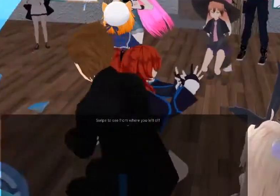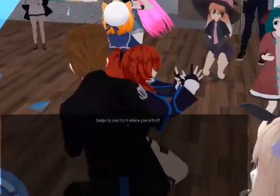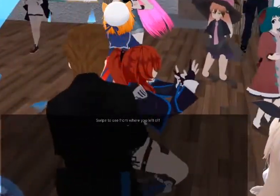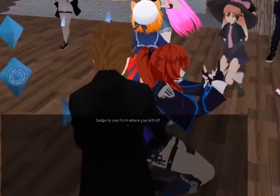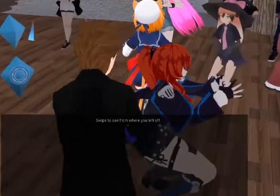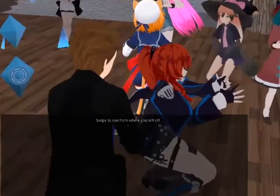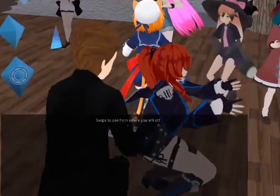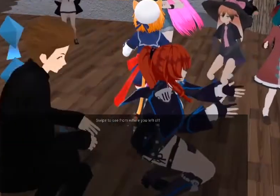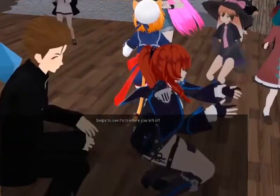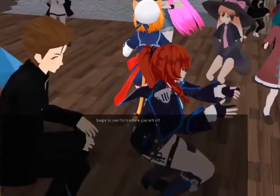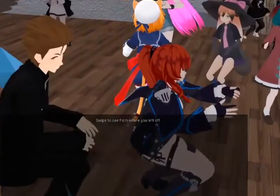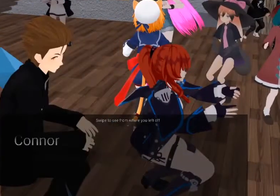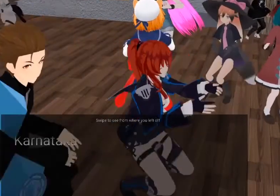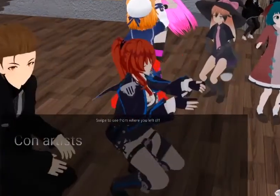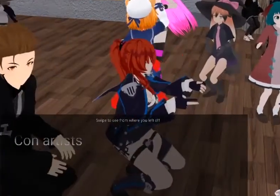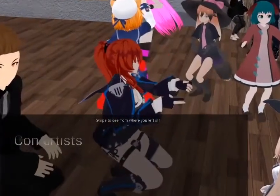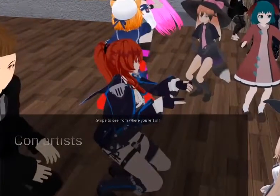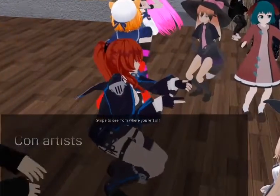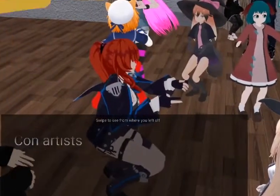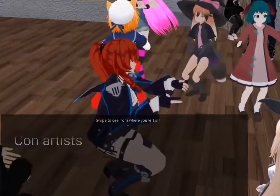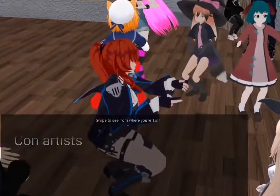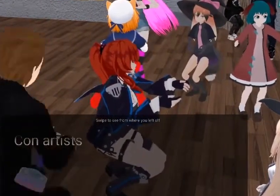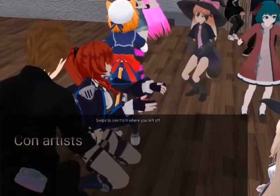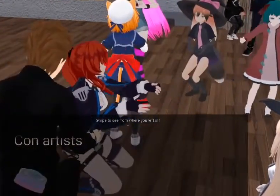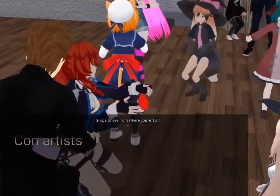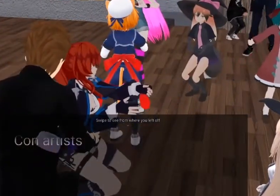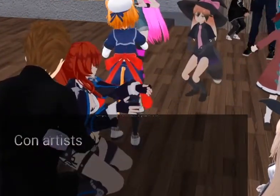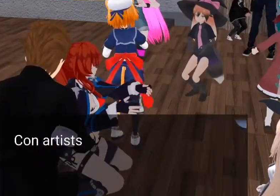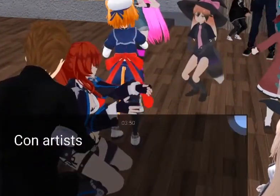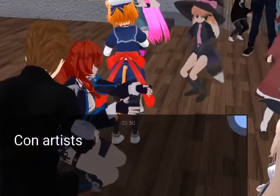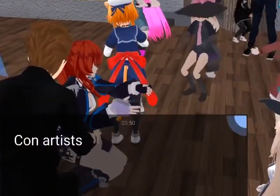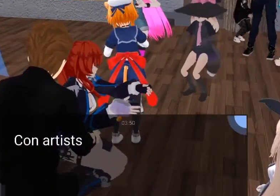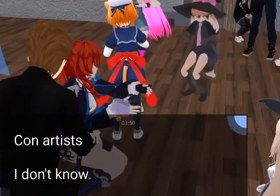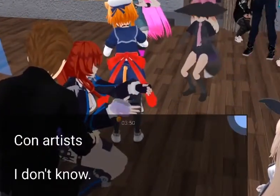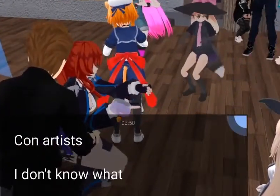Con avatars? I don't know what con is. K-O-N?